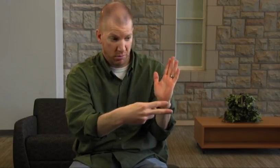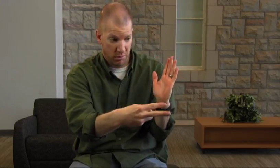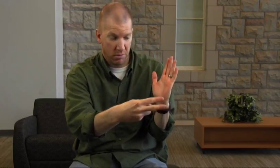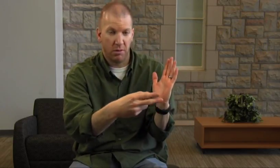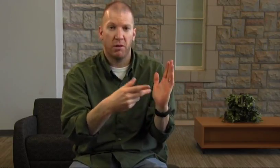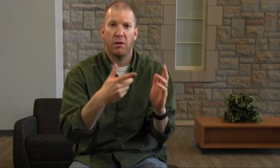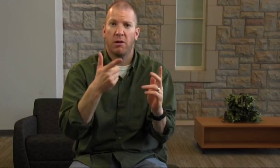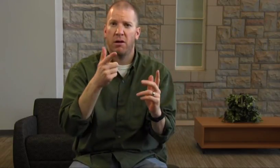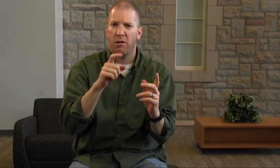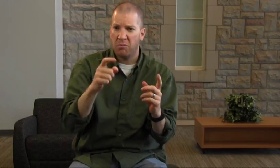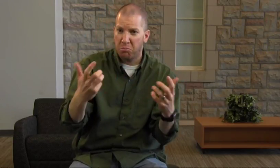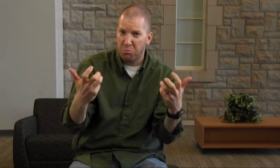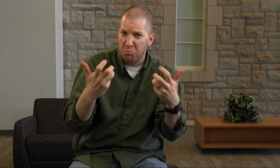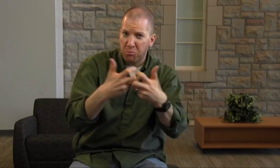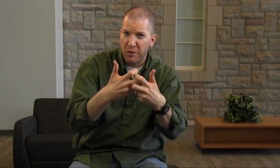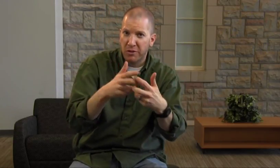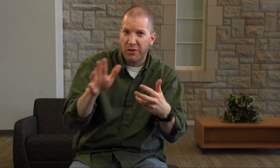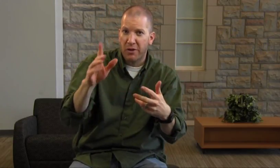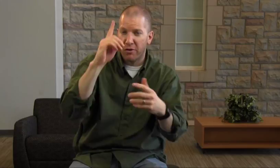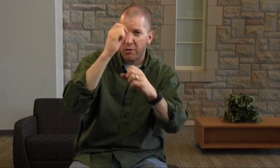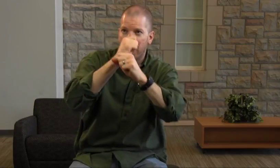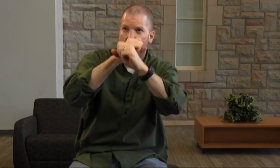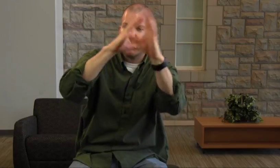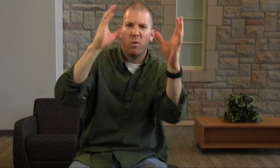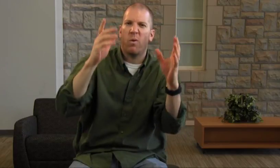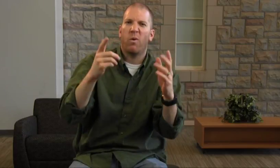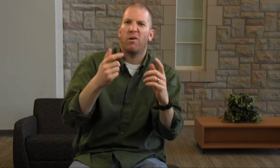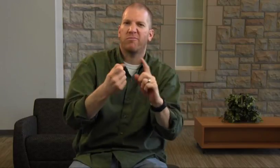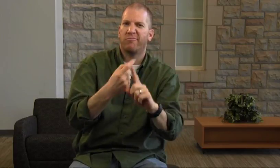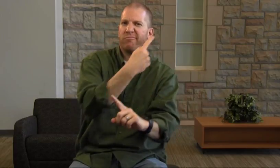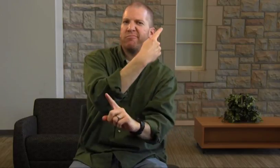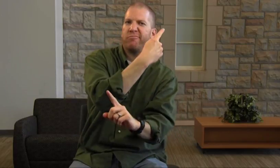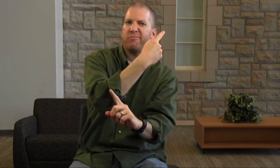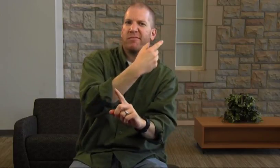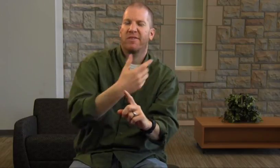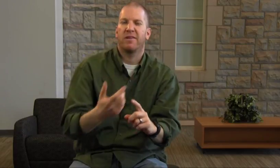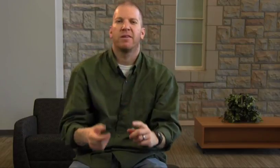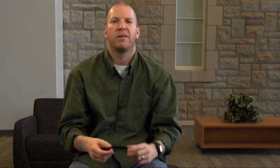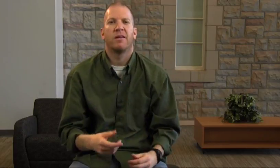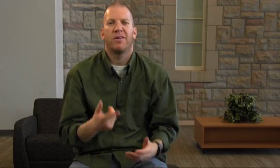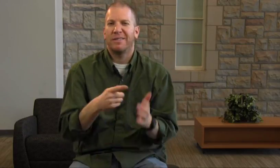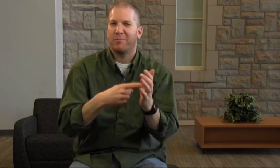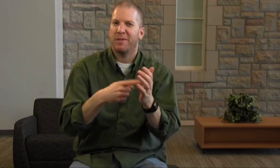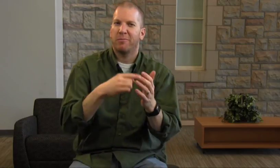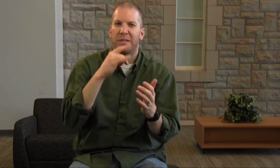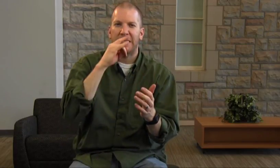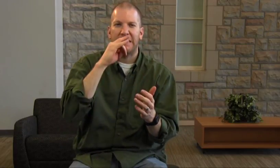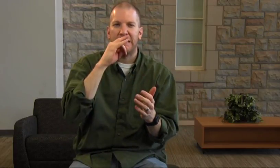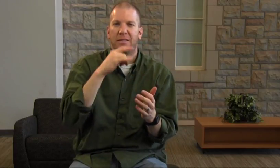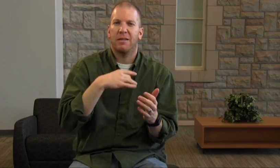And then you can actually read what comes up next and does it go with what your child thought would happen or is it way off?